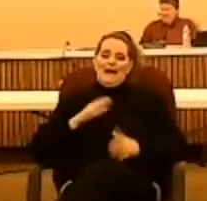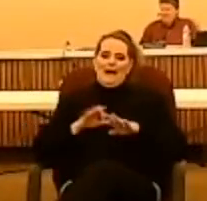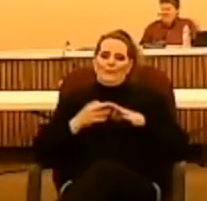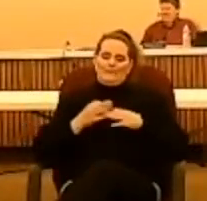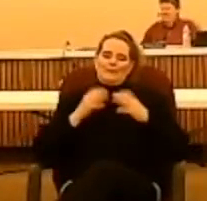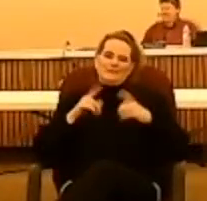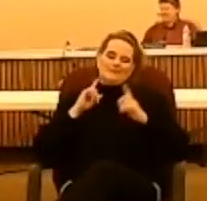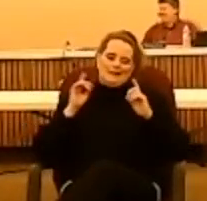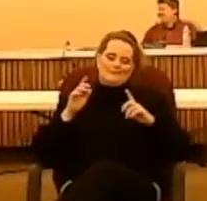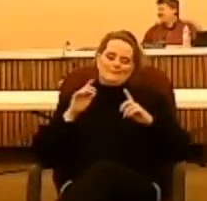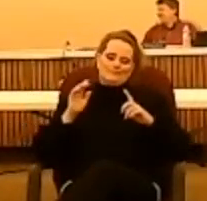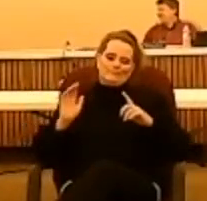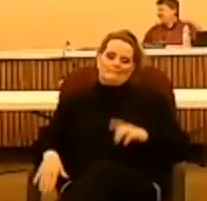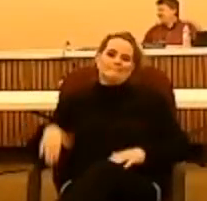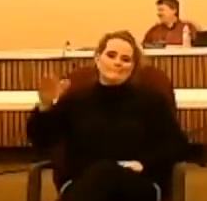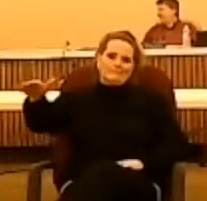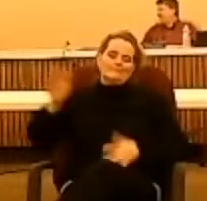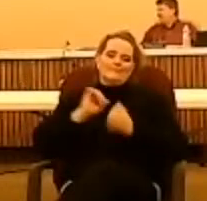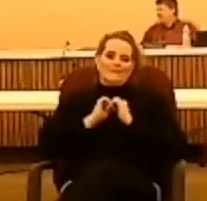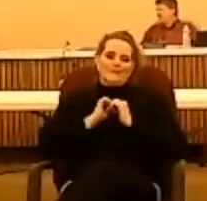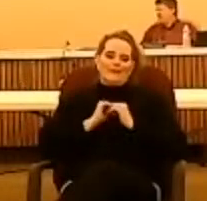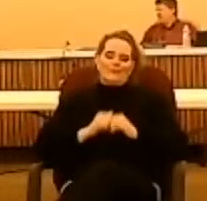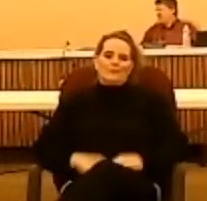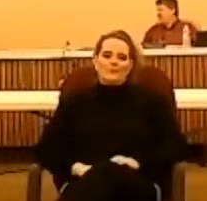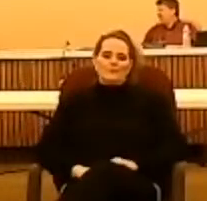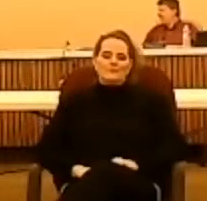up together, so.